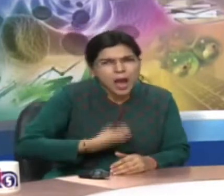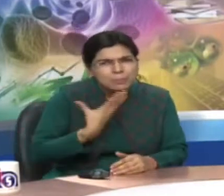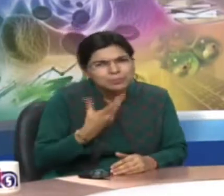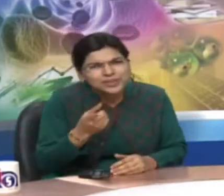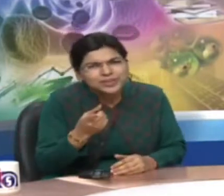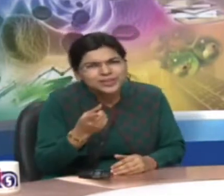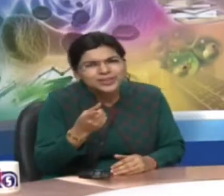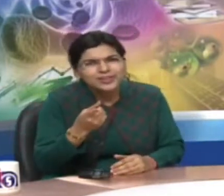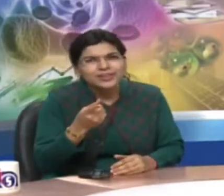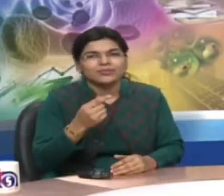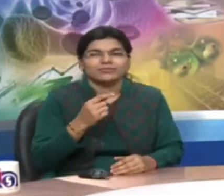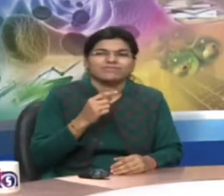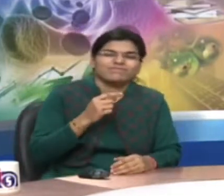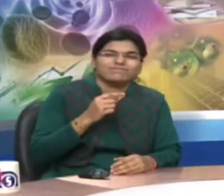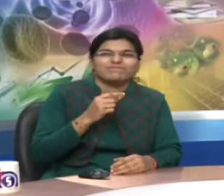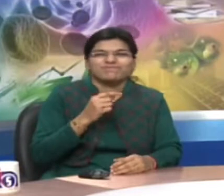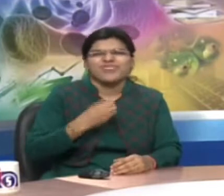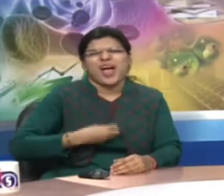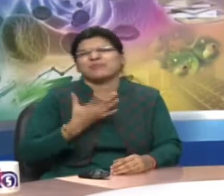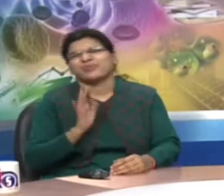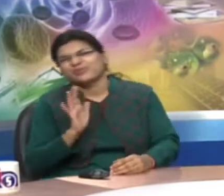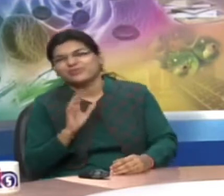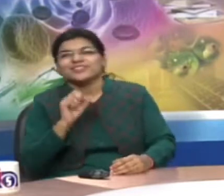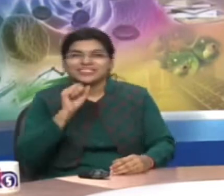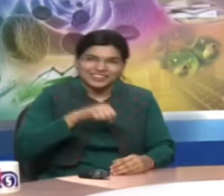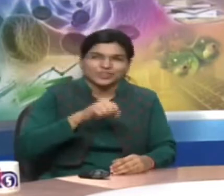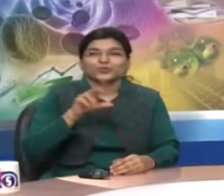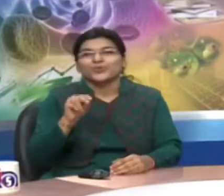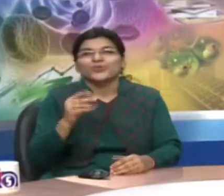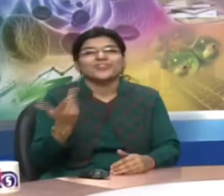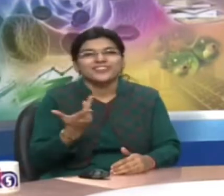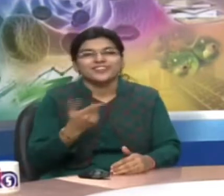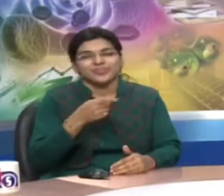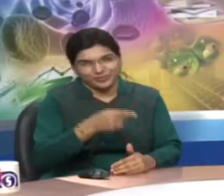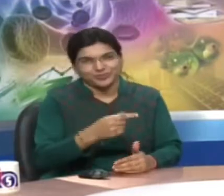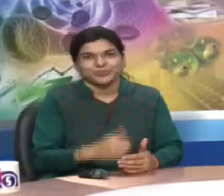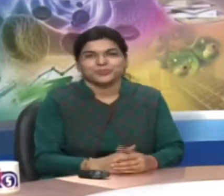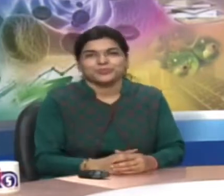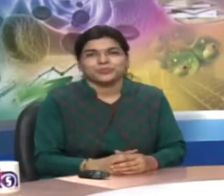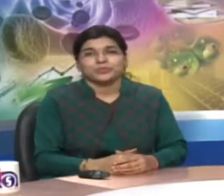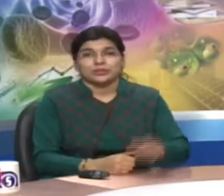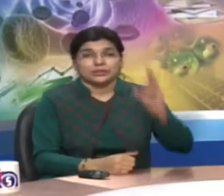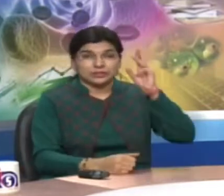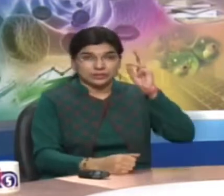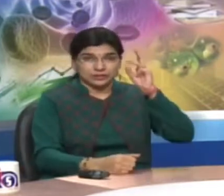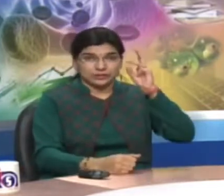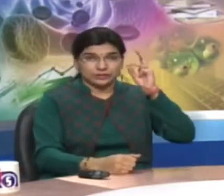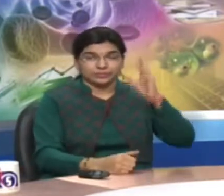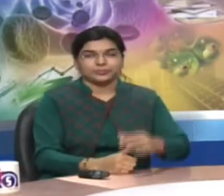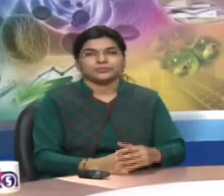Second question will be, are they happy? No, I'm not happy. Yes, I'm happy. Third